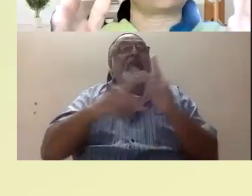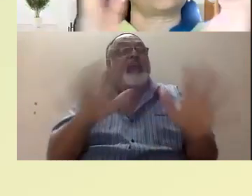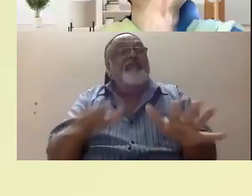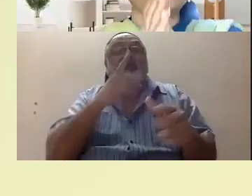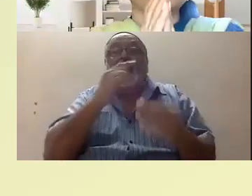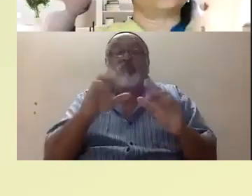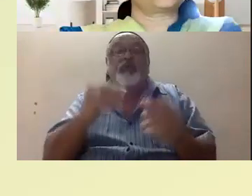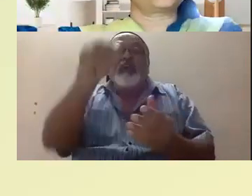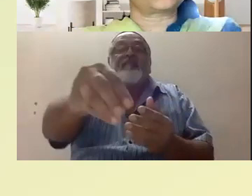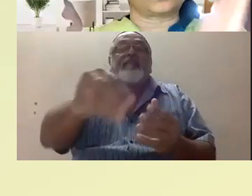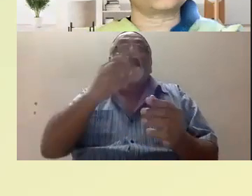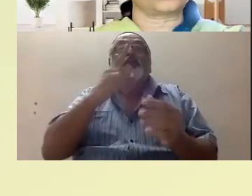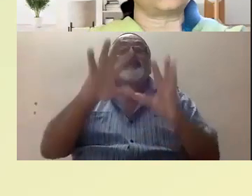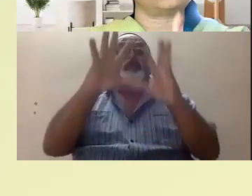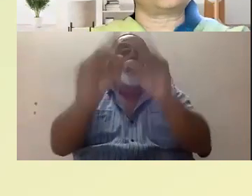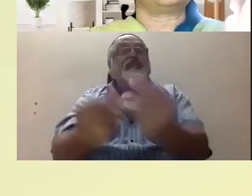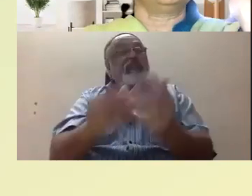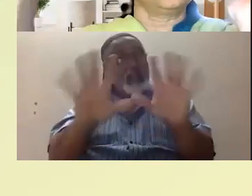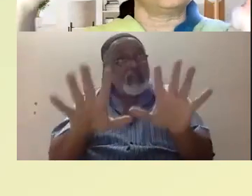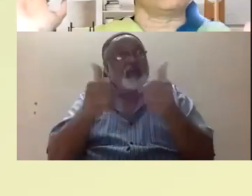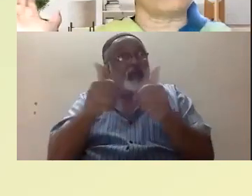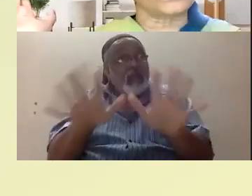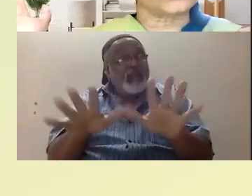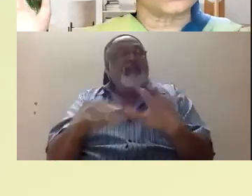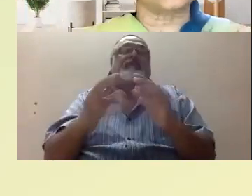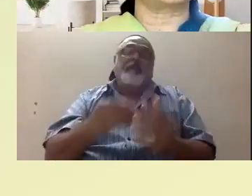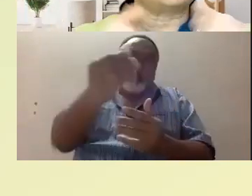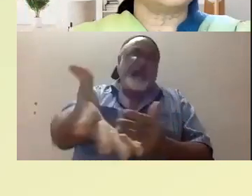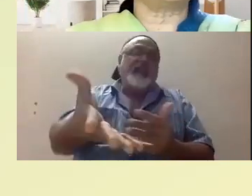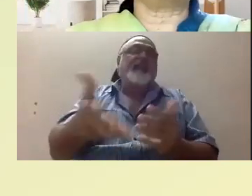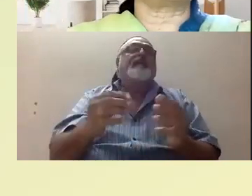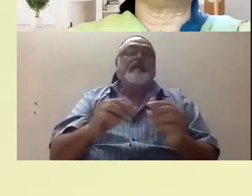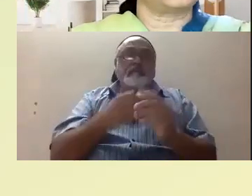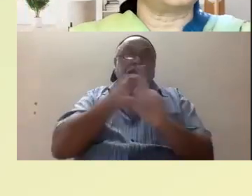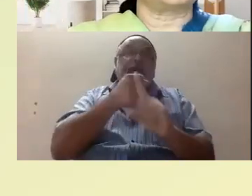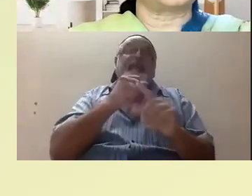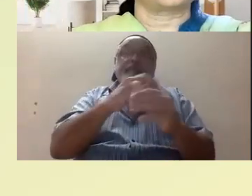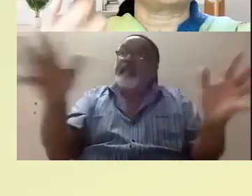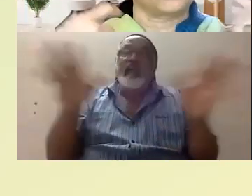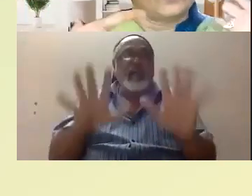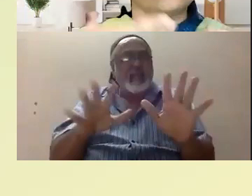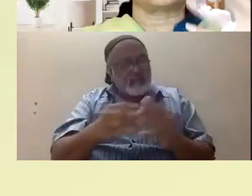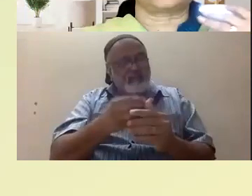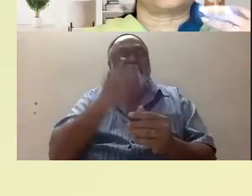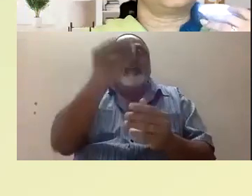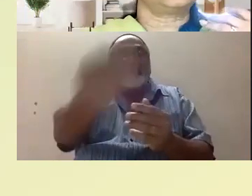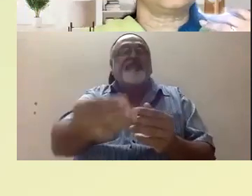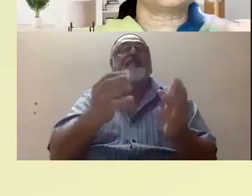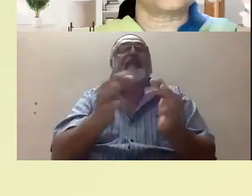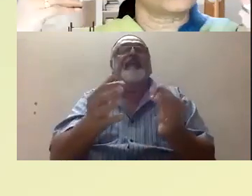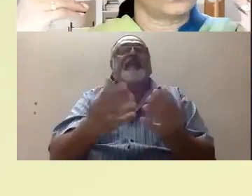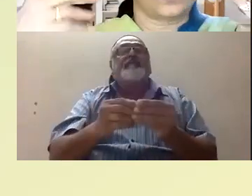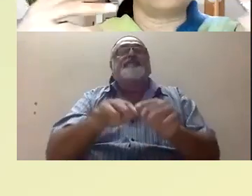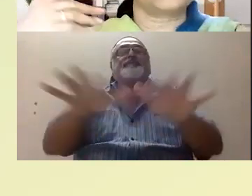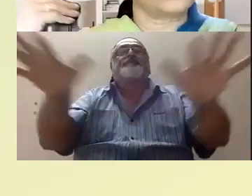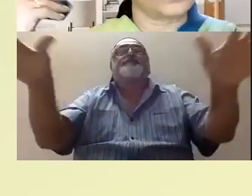invest if the solution is large and if the, you know, impact is large, they're willing to put their money into it. Of course, there are other things